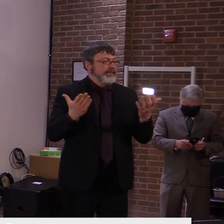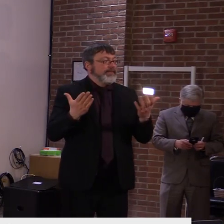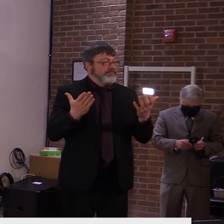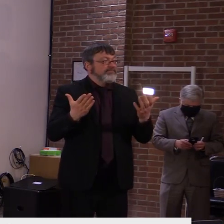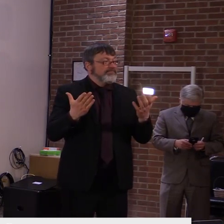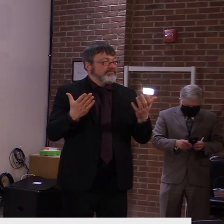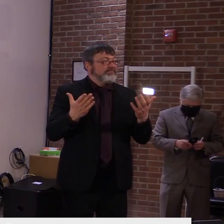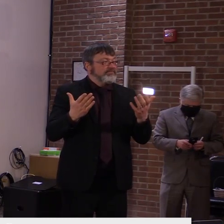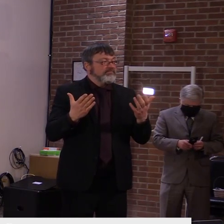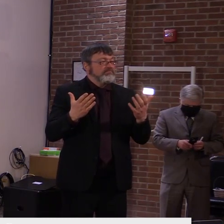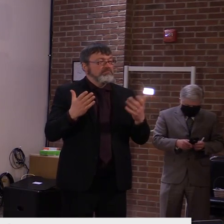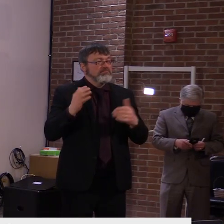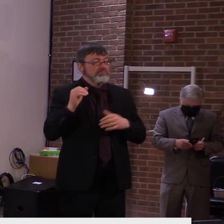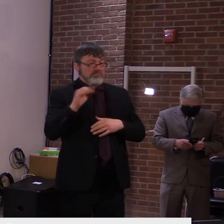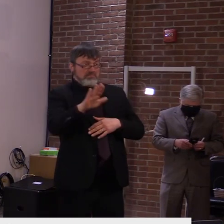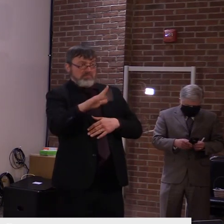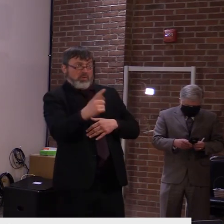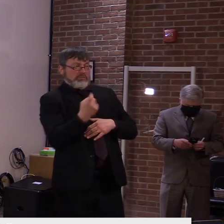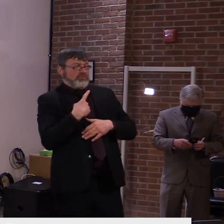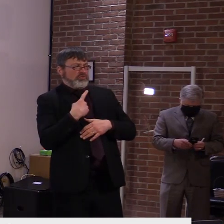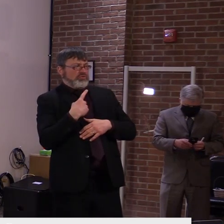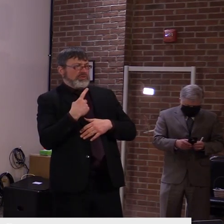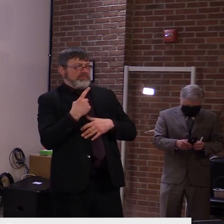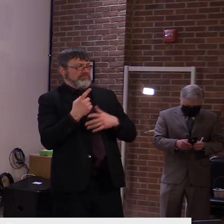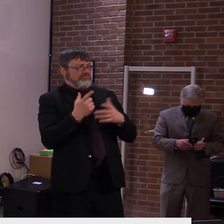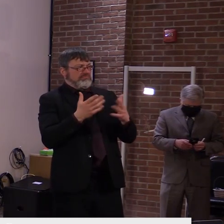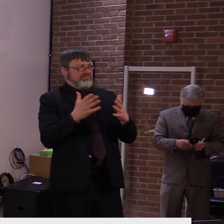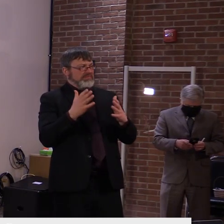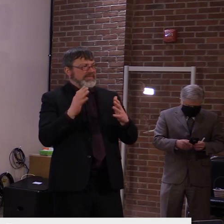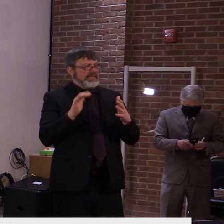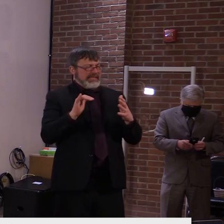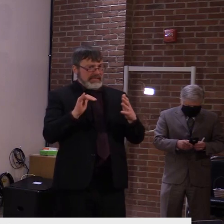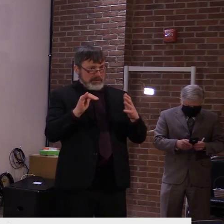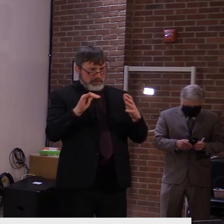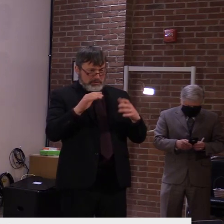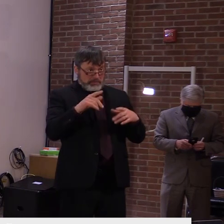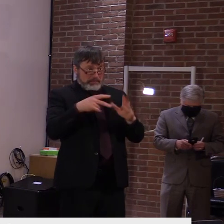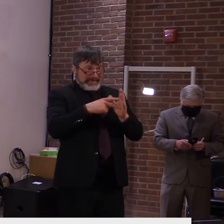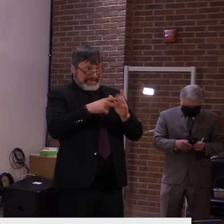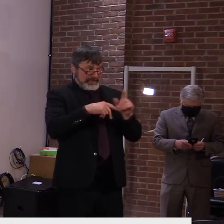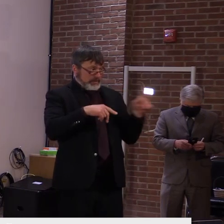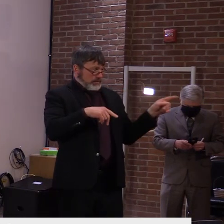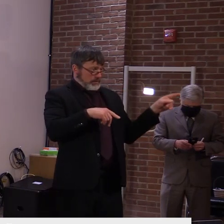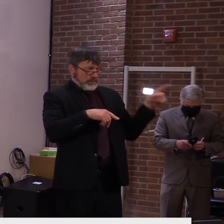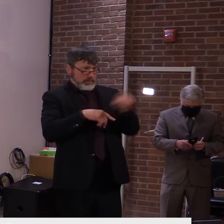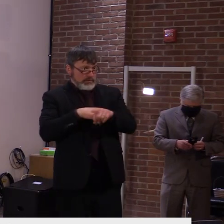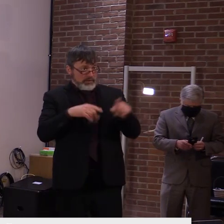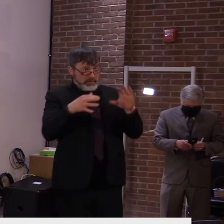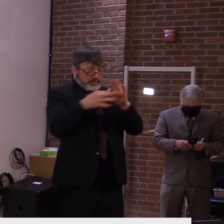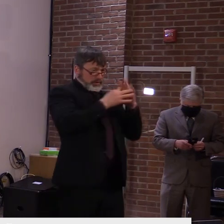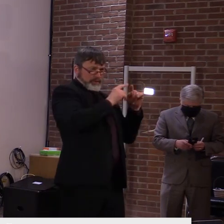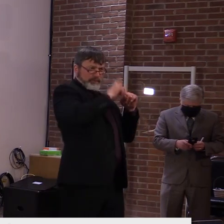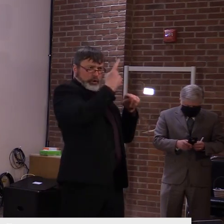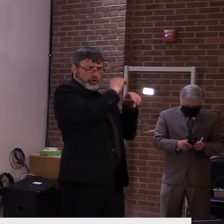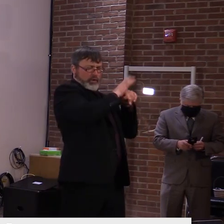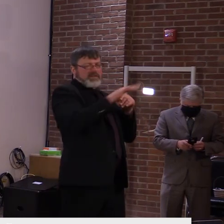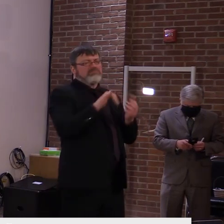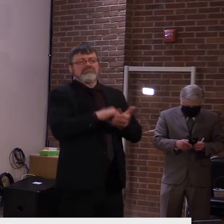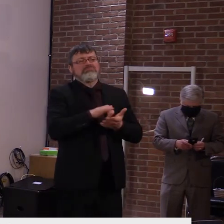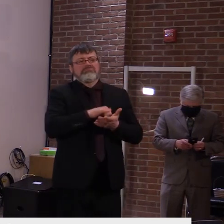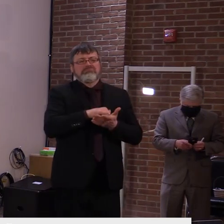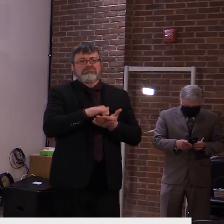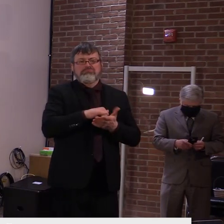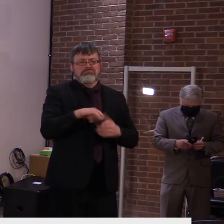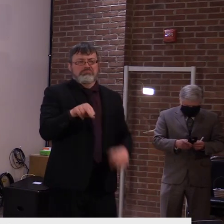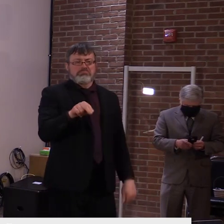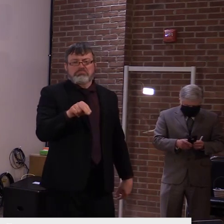to me like it's related to their initial quarantine period at all. It must be other exposures post that